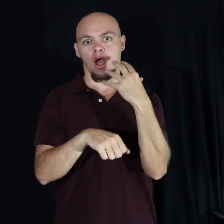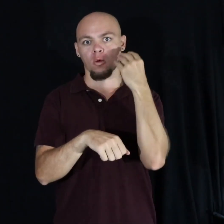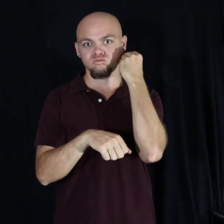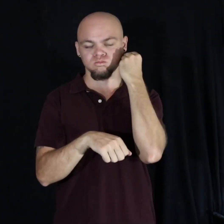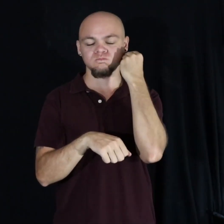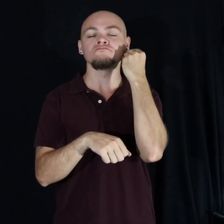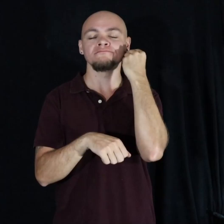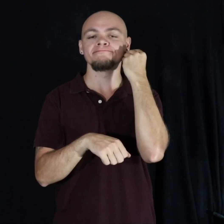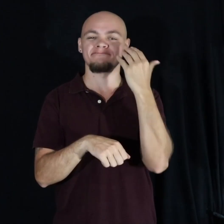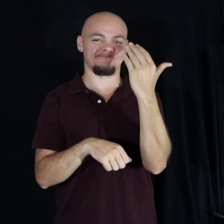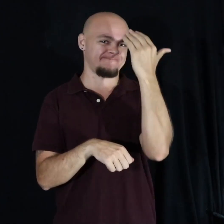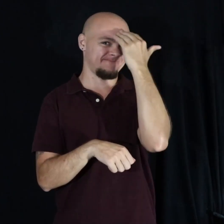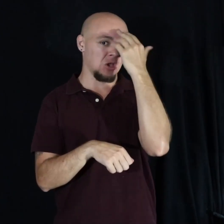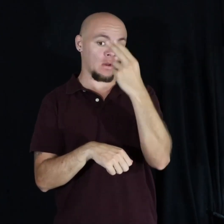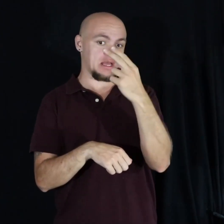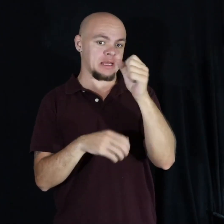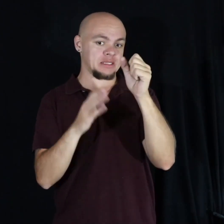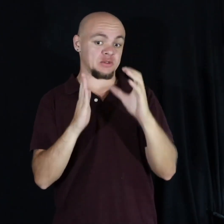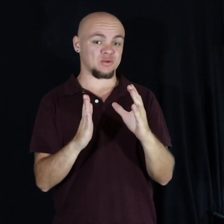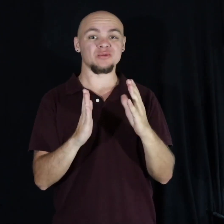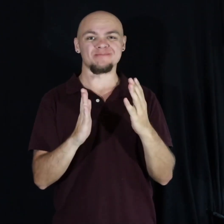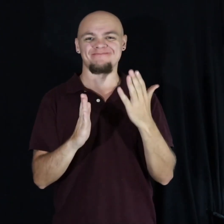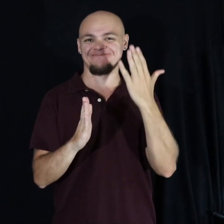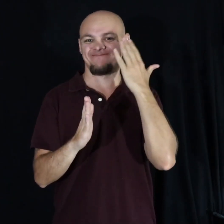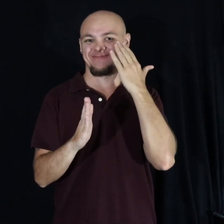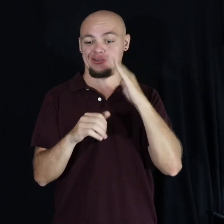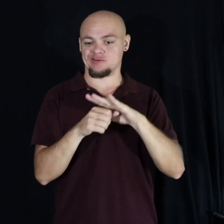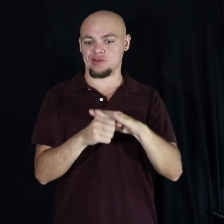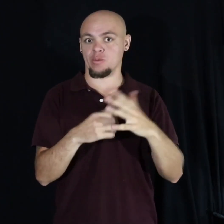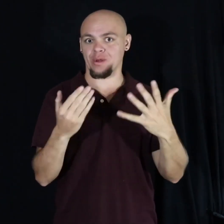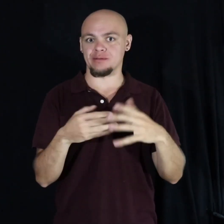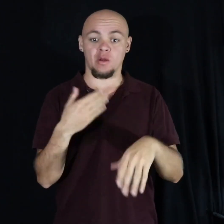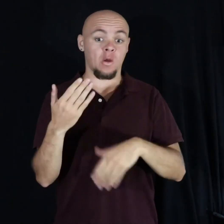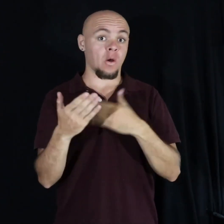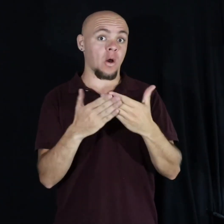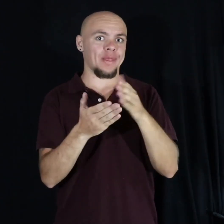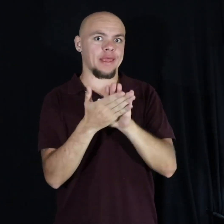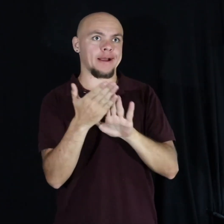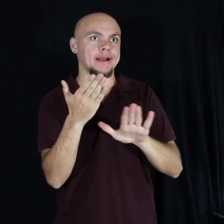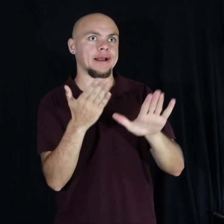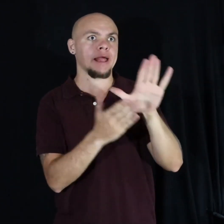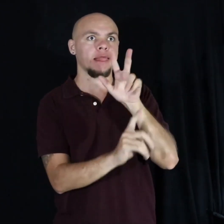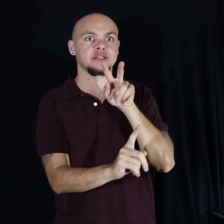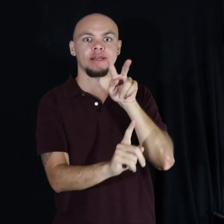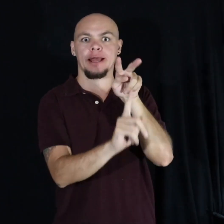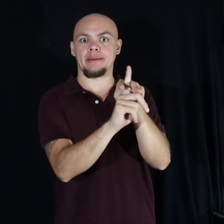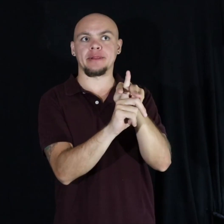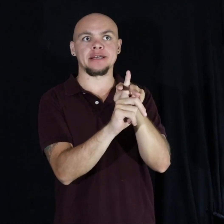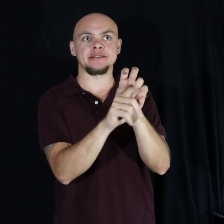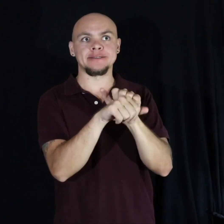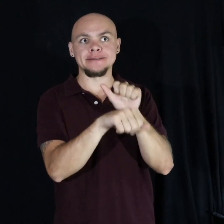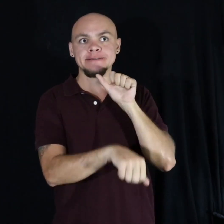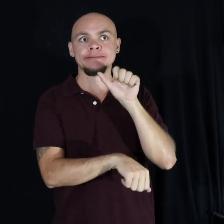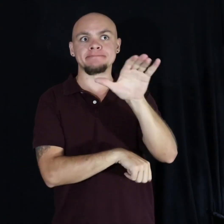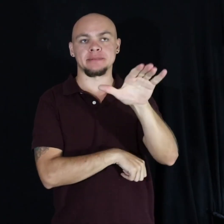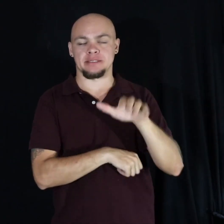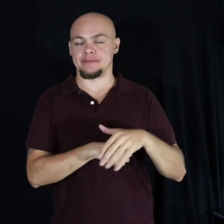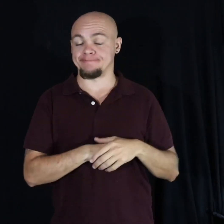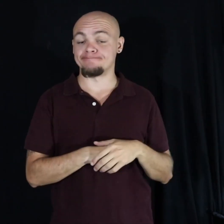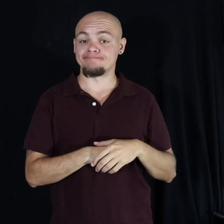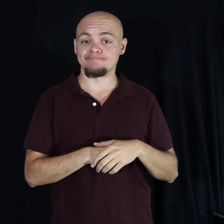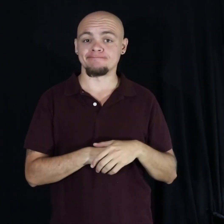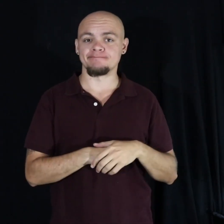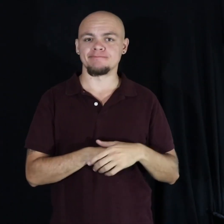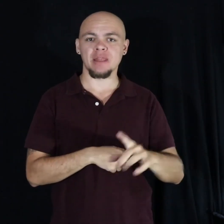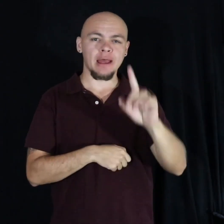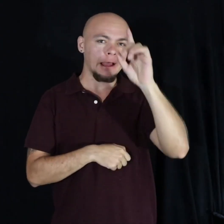you may know we high schoolers are stressed about is having all those college applications submitted. I